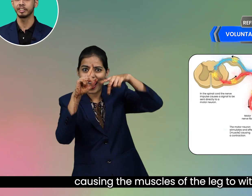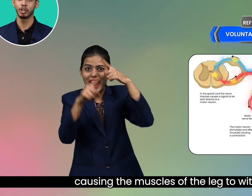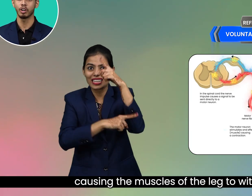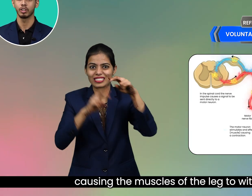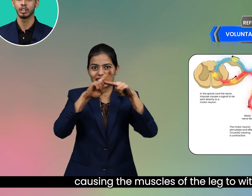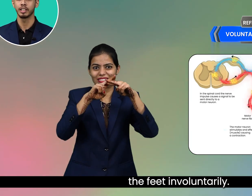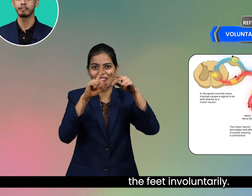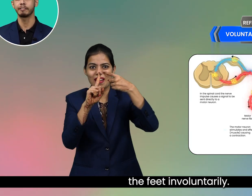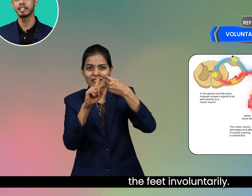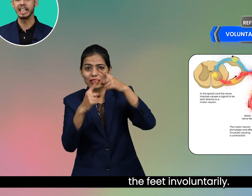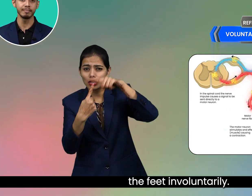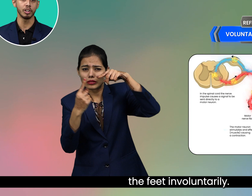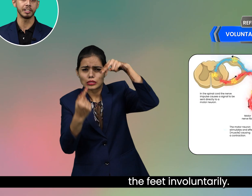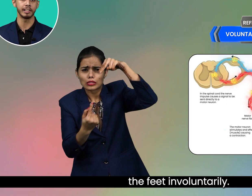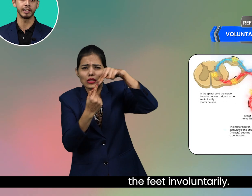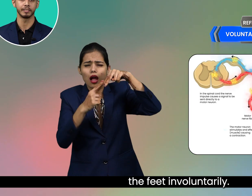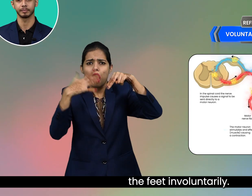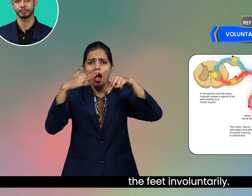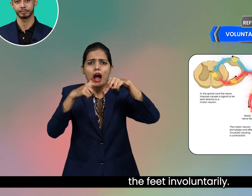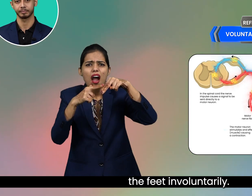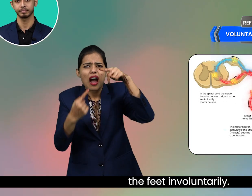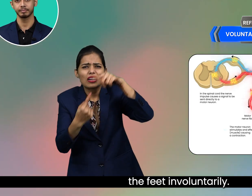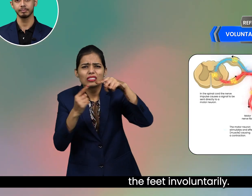to withdraw the feet involuntarily.